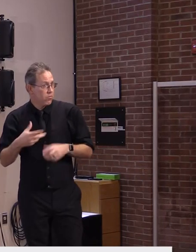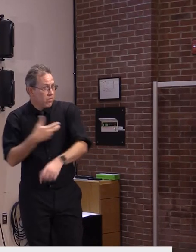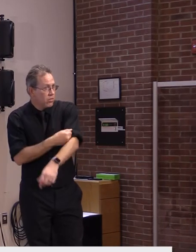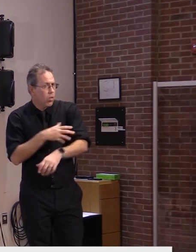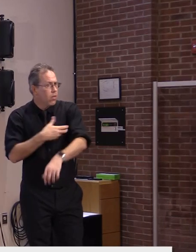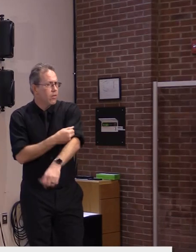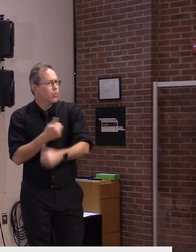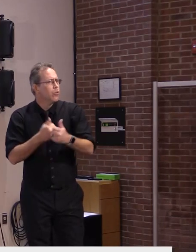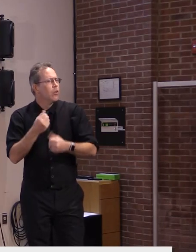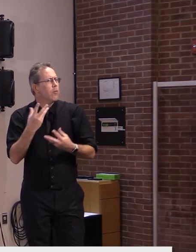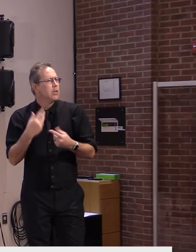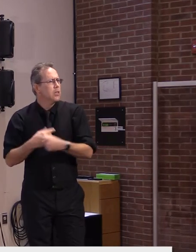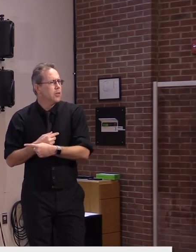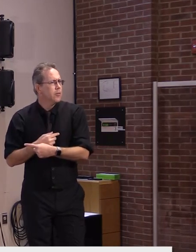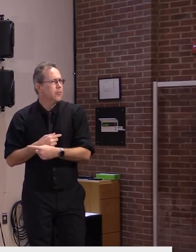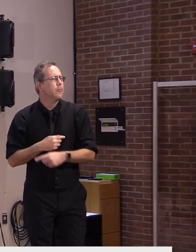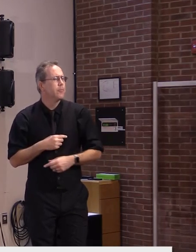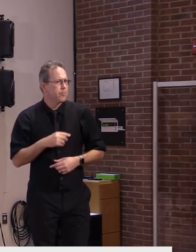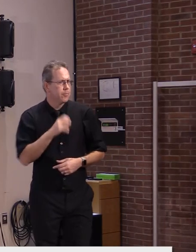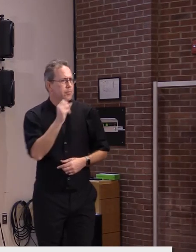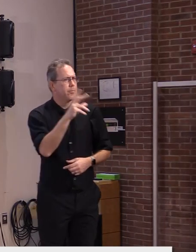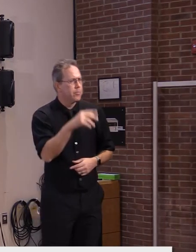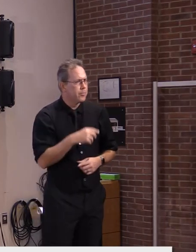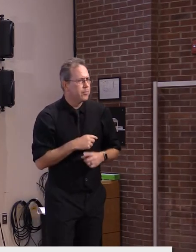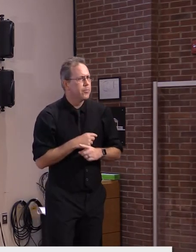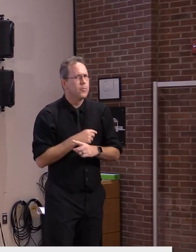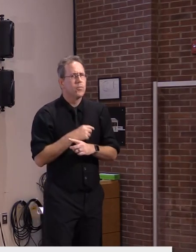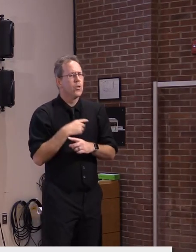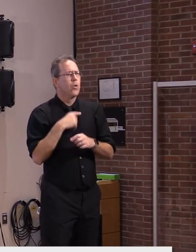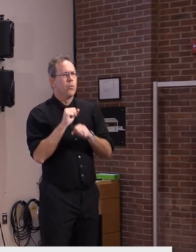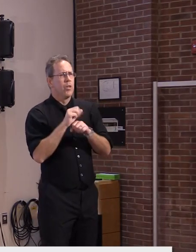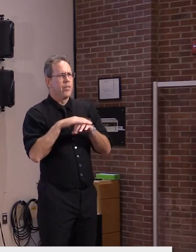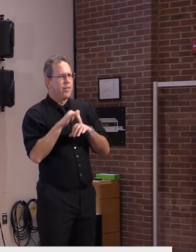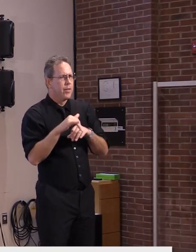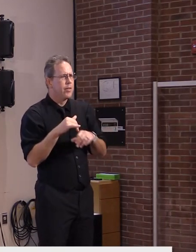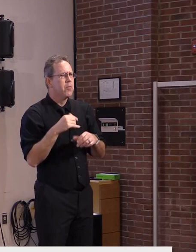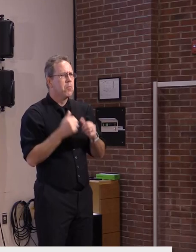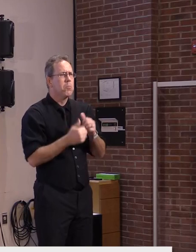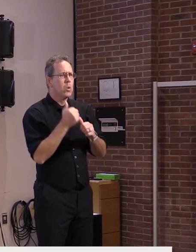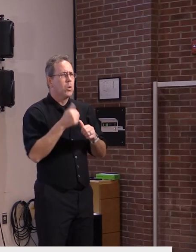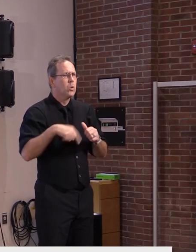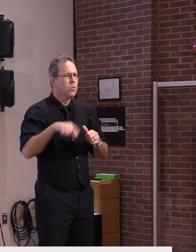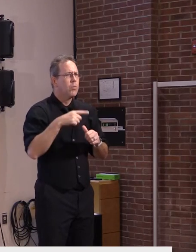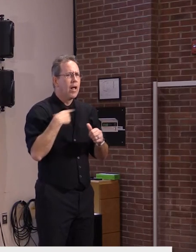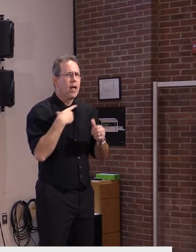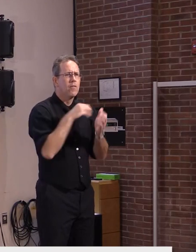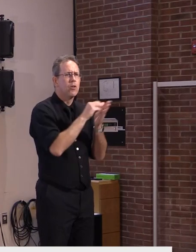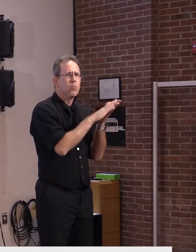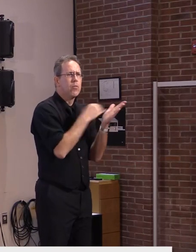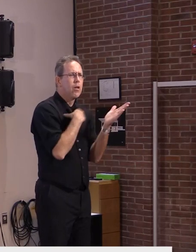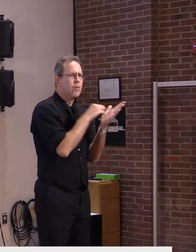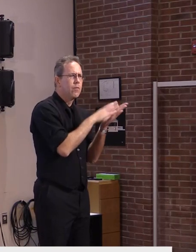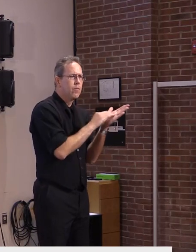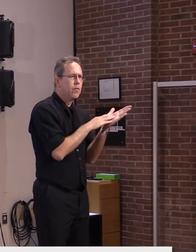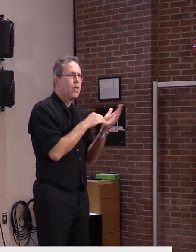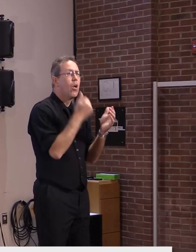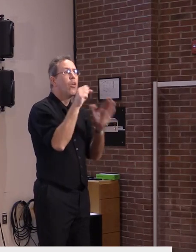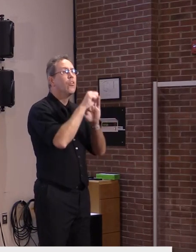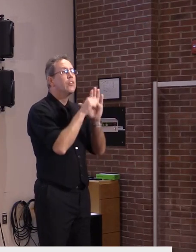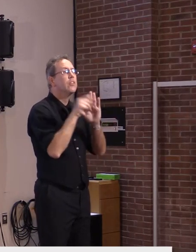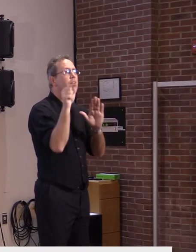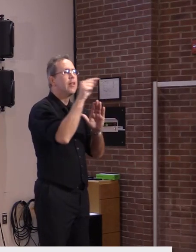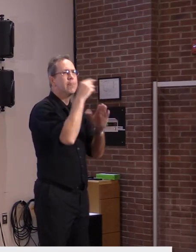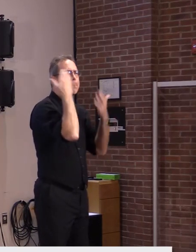on most of them. There are some cases that are occur out of state, and we don't